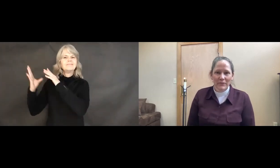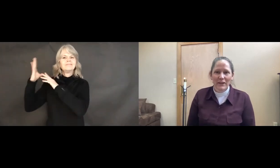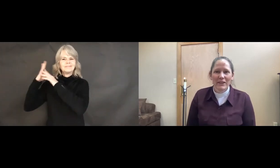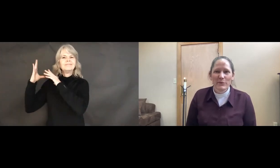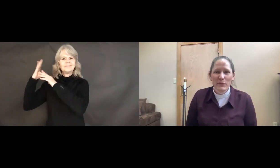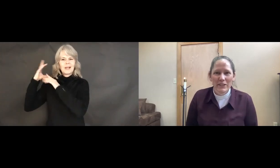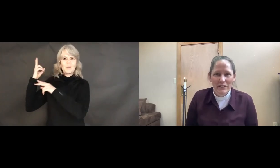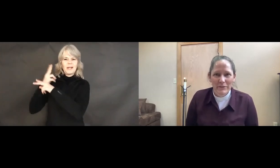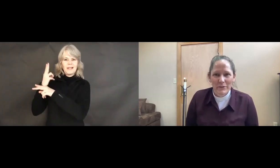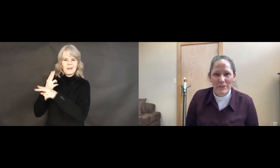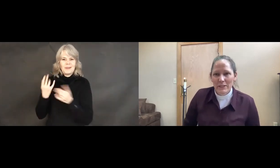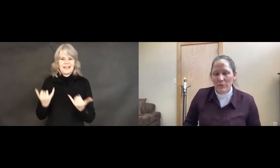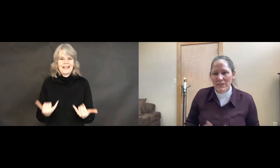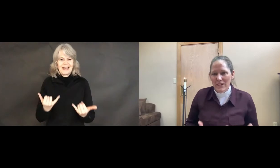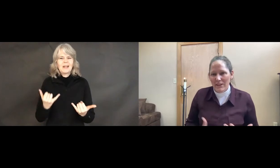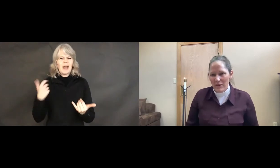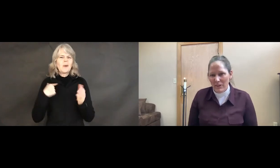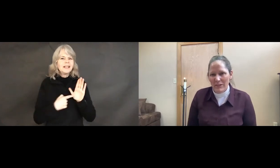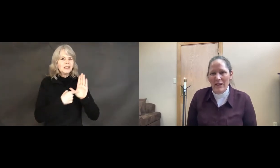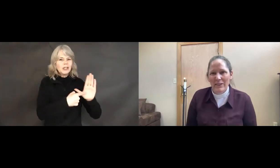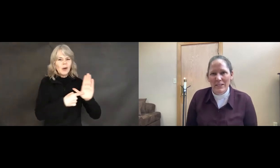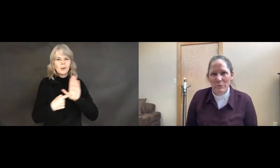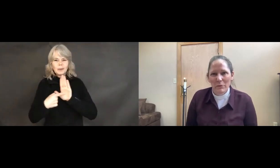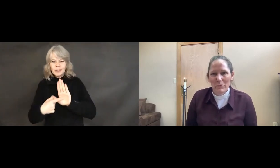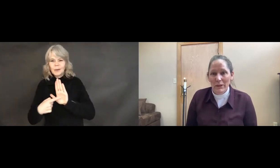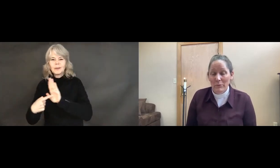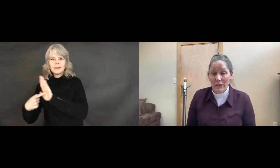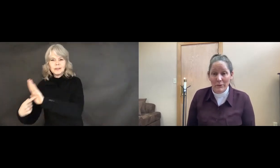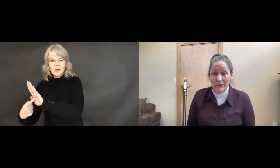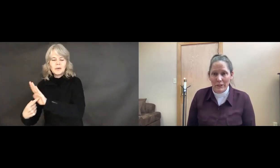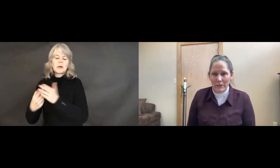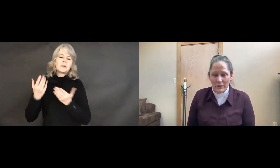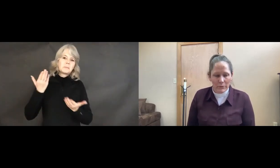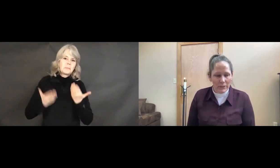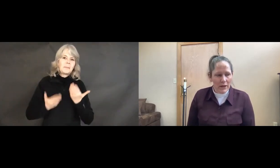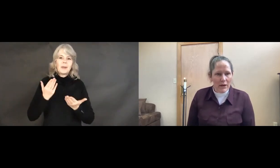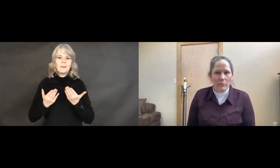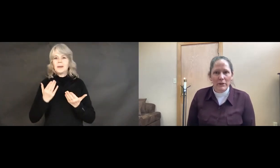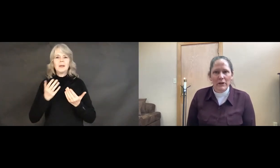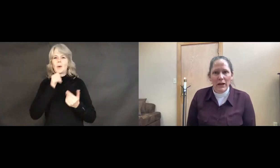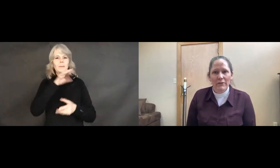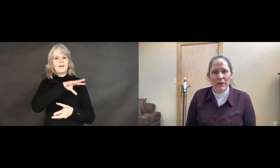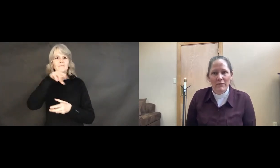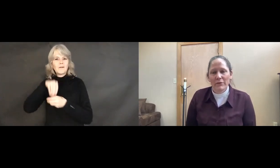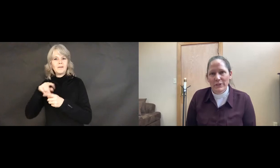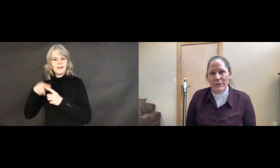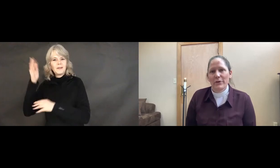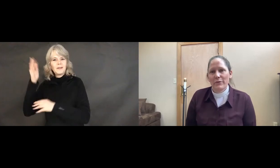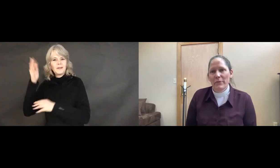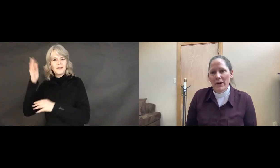And I just wanted to lift those things up because they are not things that probably be included in the sermon, but they're kind of helpful to know as